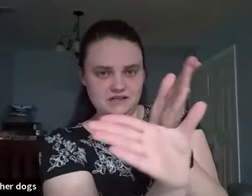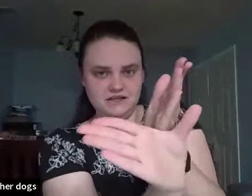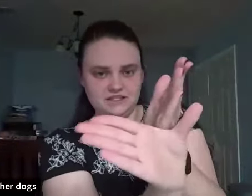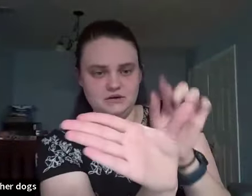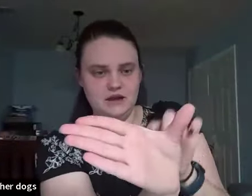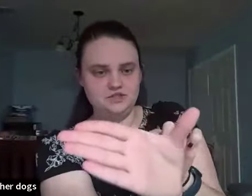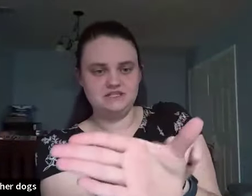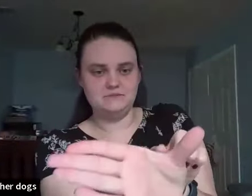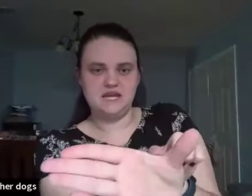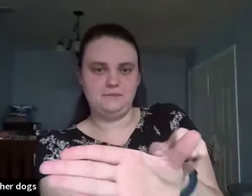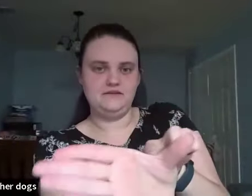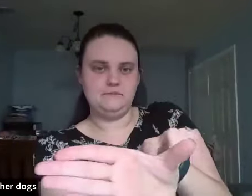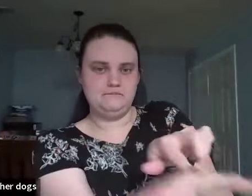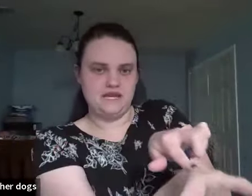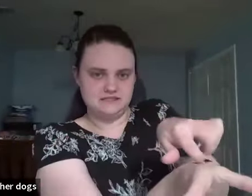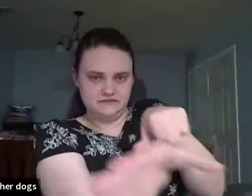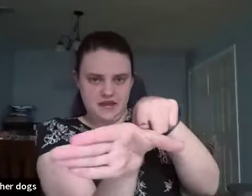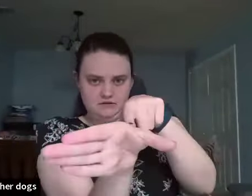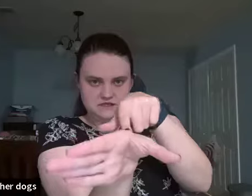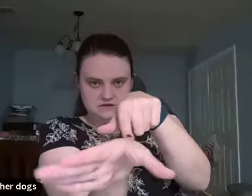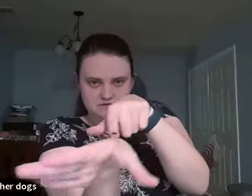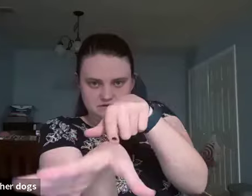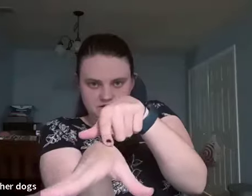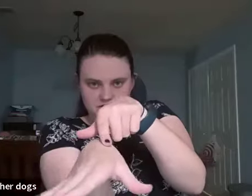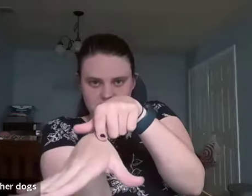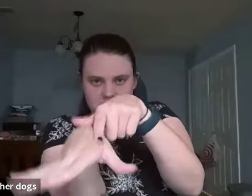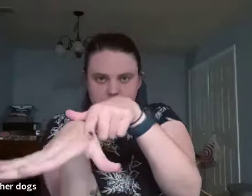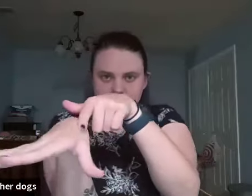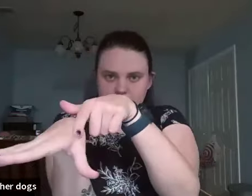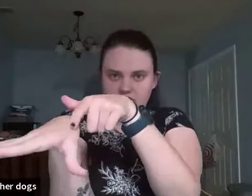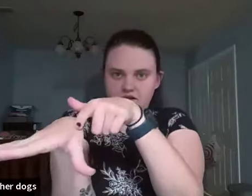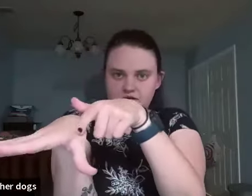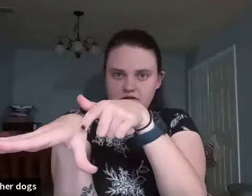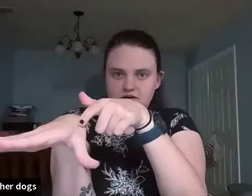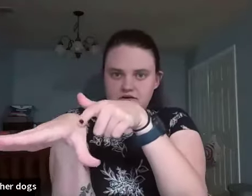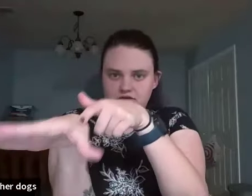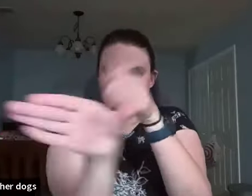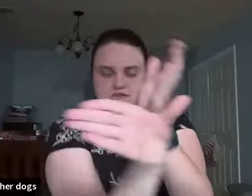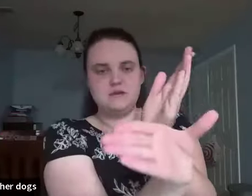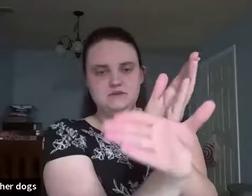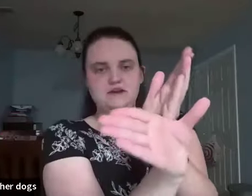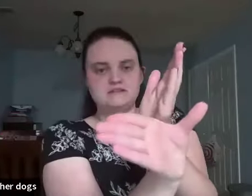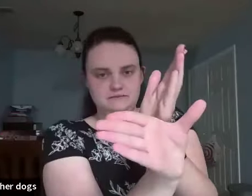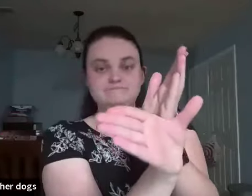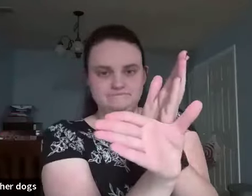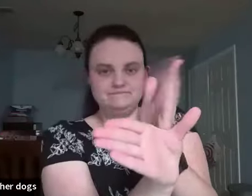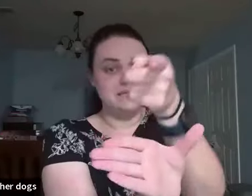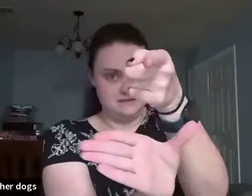to like show. I'm tapping the base, like the outside. I can't even show it right there. I'm tapping the outside.